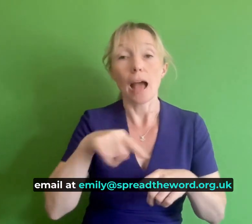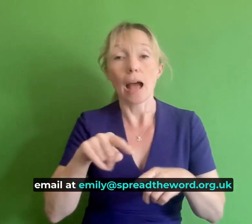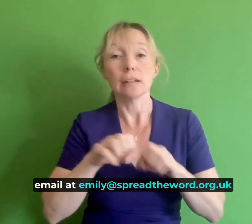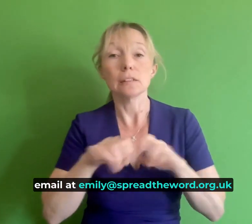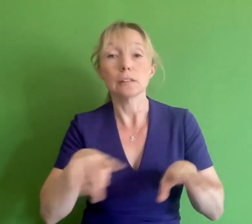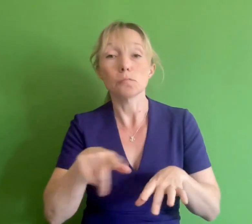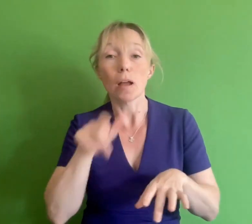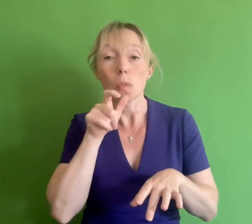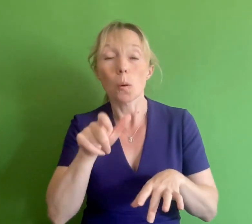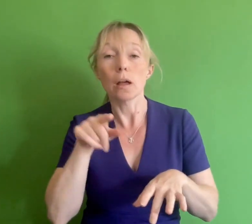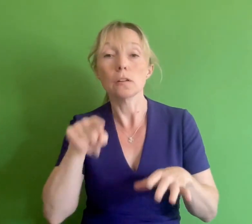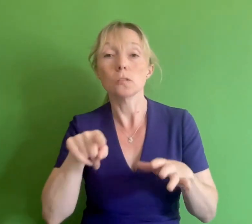emily@spreadtheword.org.uk.